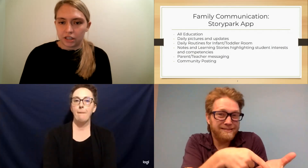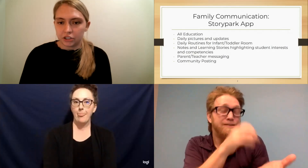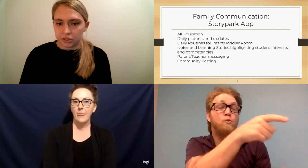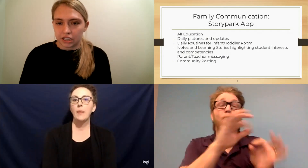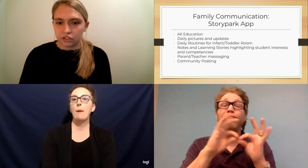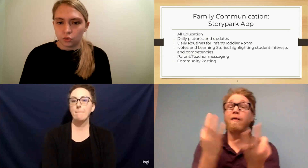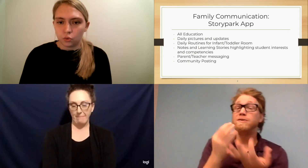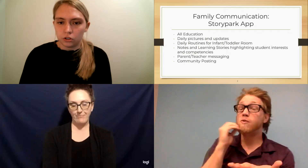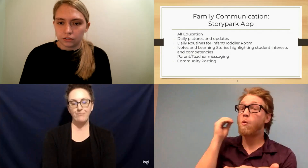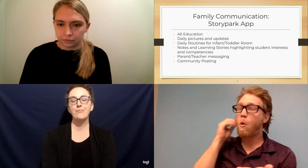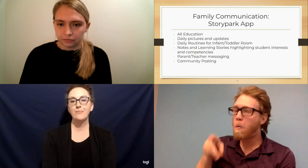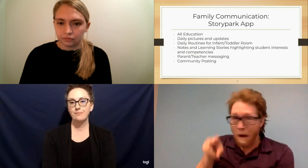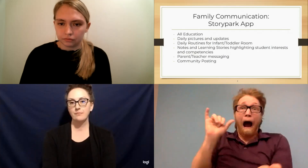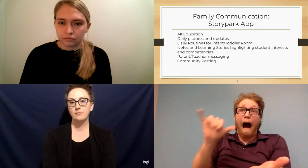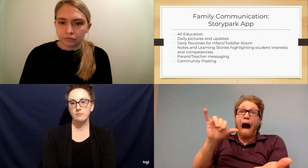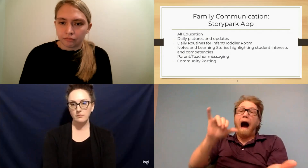at home that you see at school,